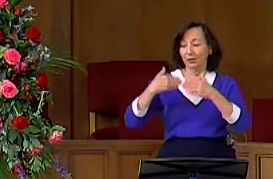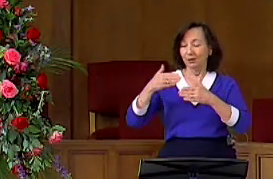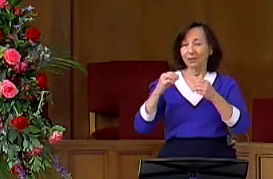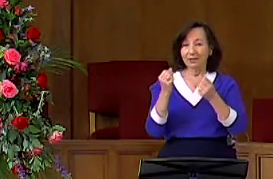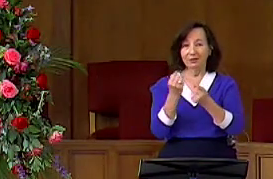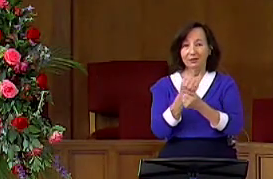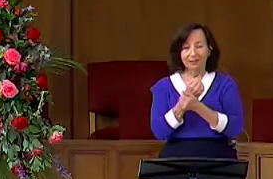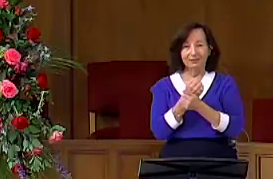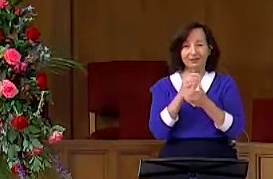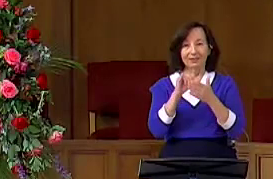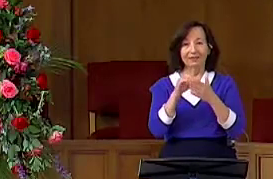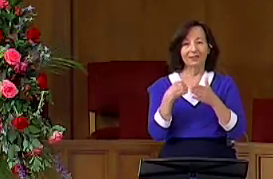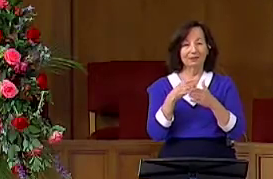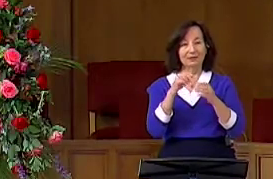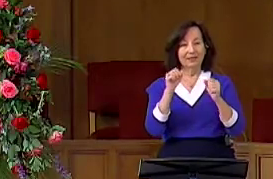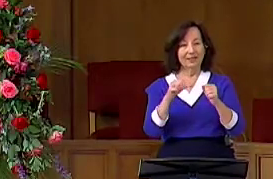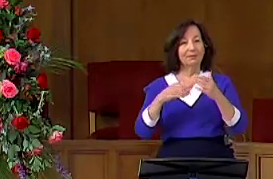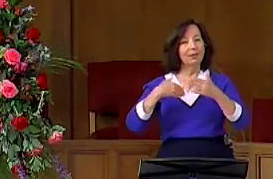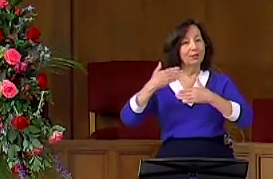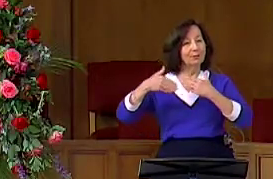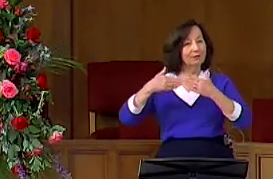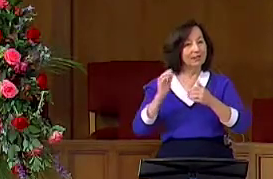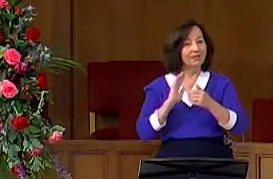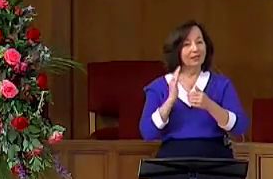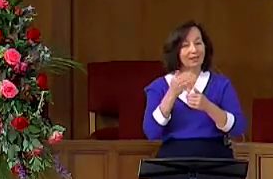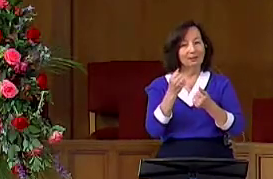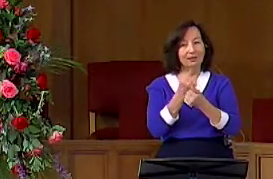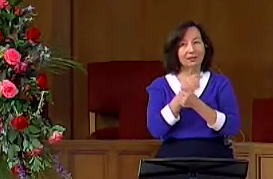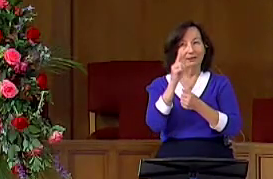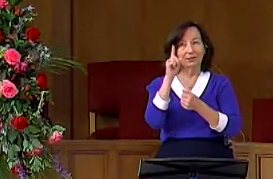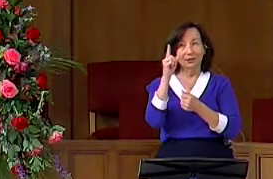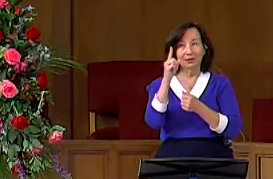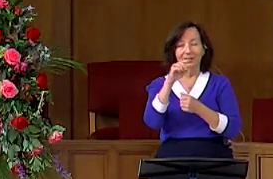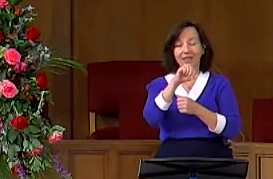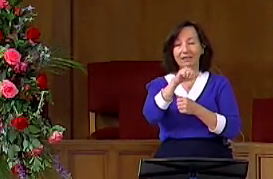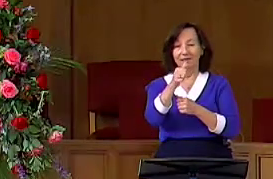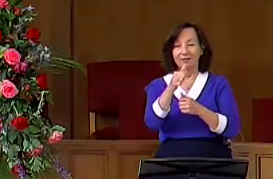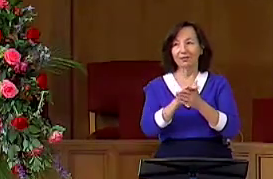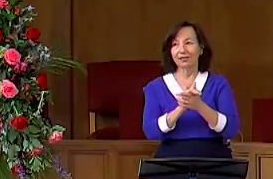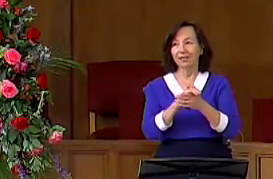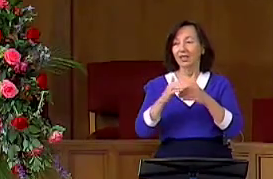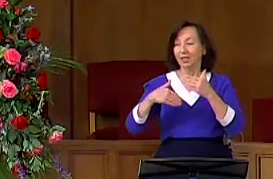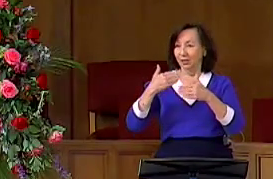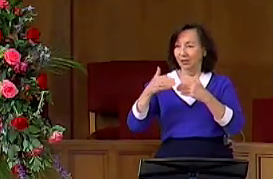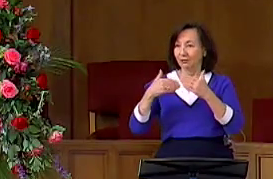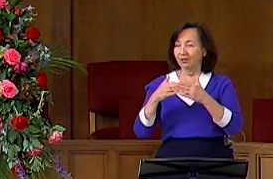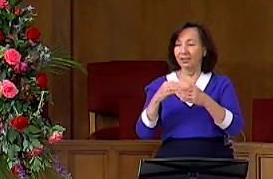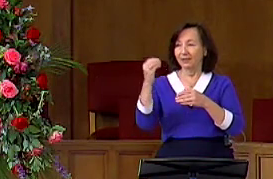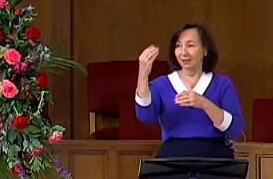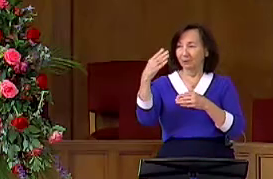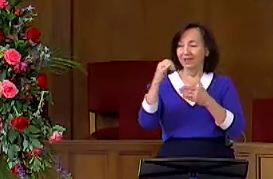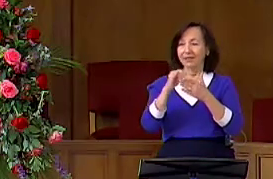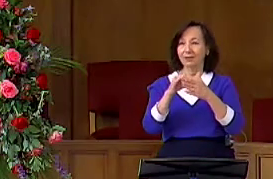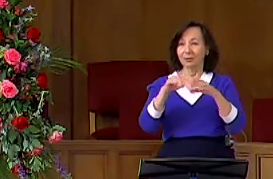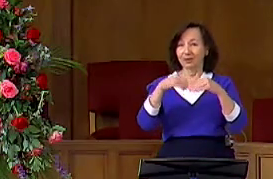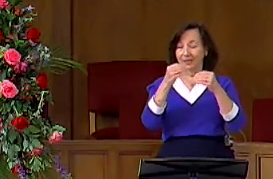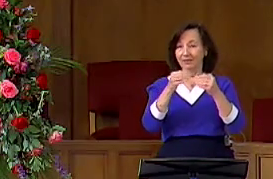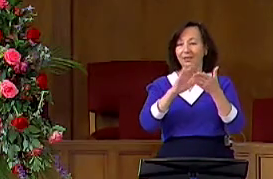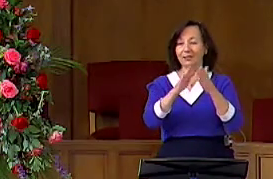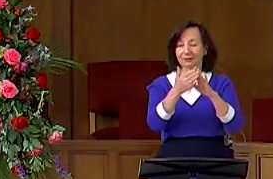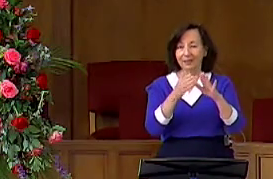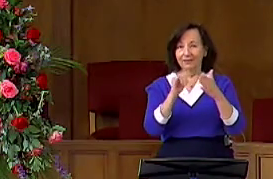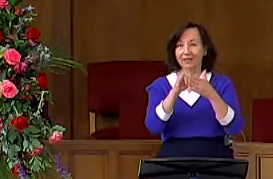love so that we can be generous in our love to you and to others, generous in that grace that you give, the forgiveness